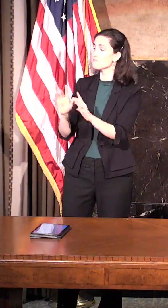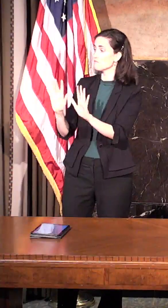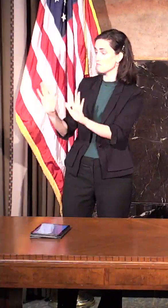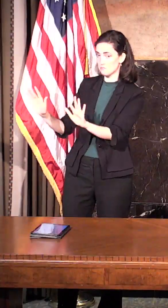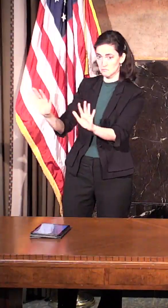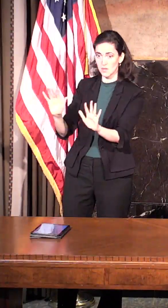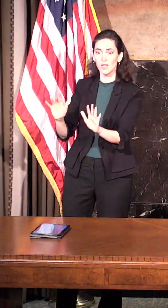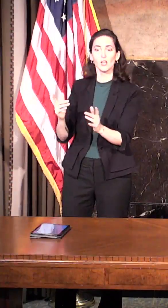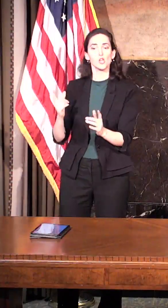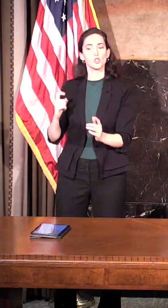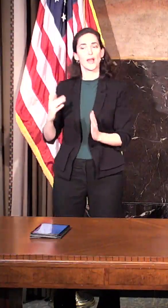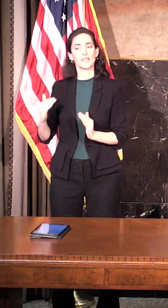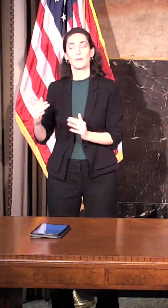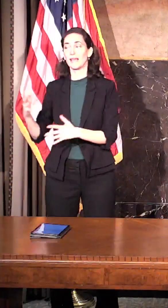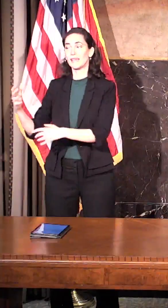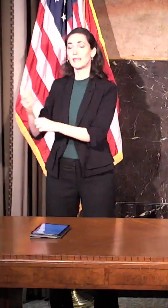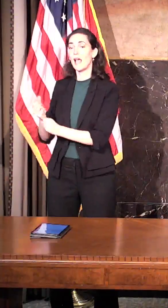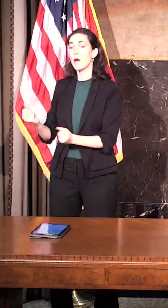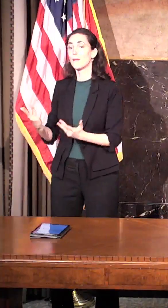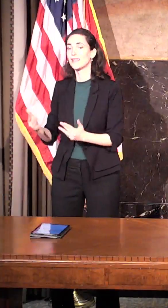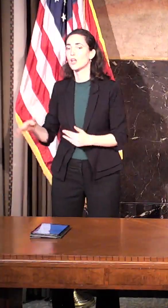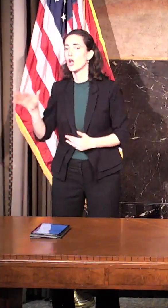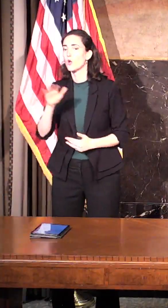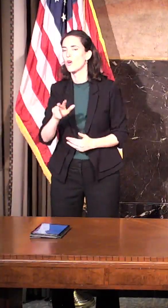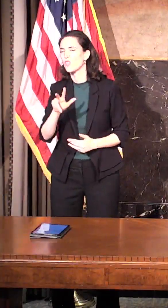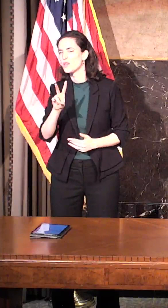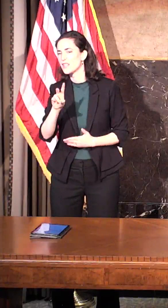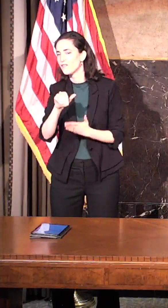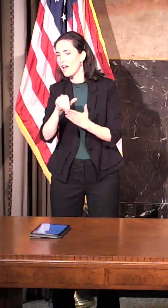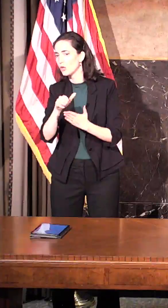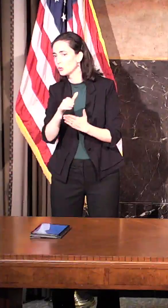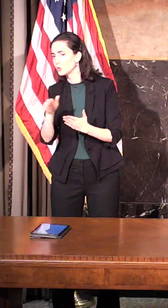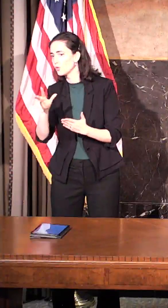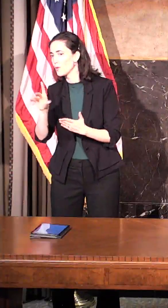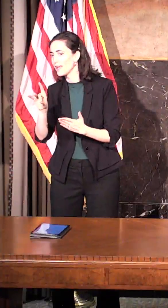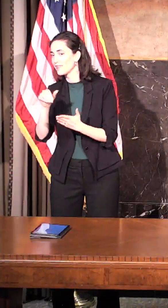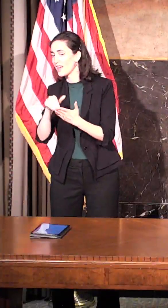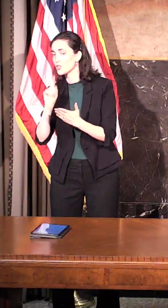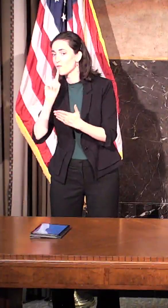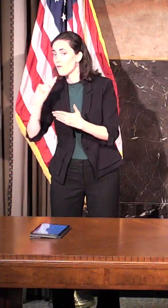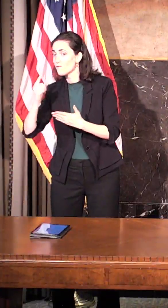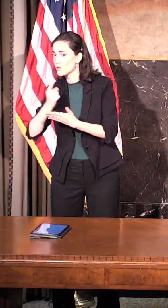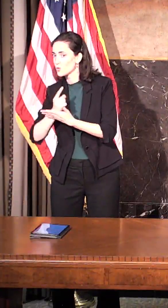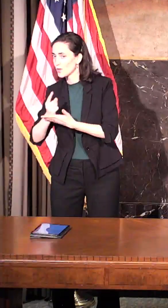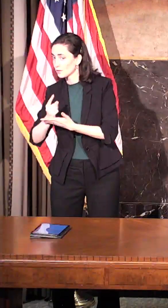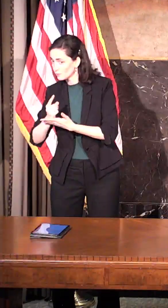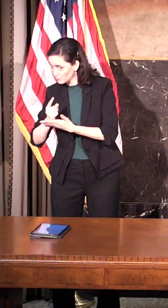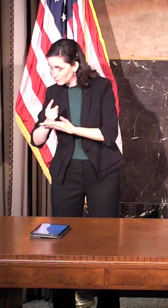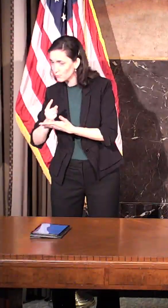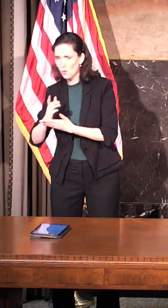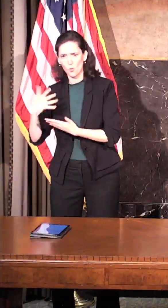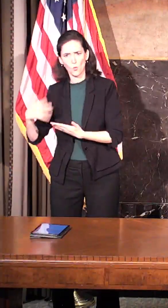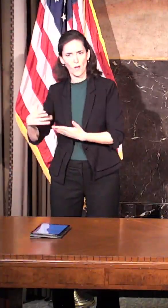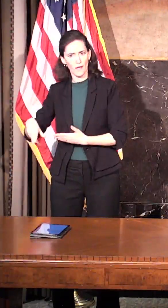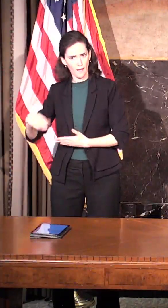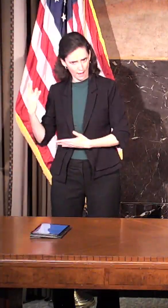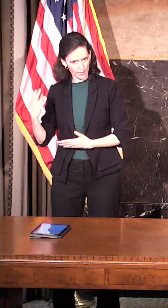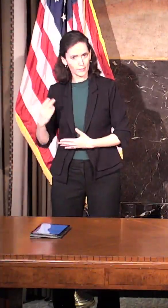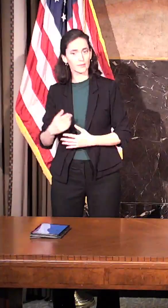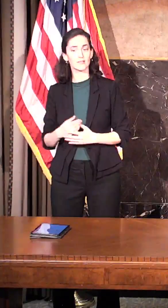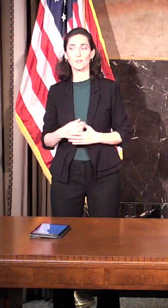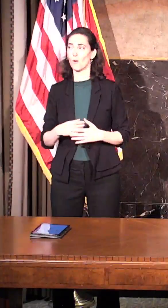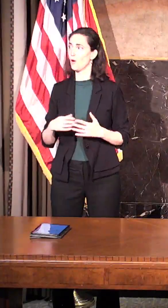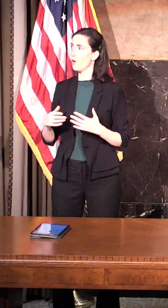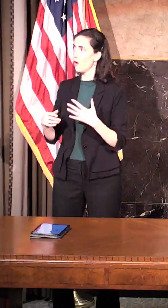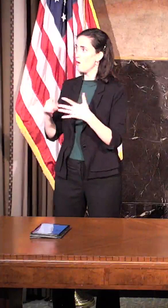been told to anticipate about 37 to 38,000 doses the first week, which is a considerable number for us. So all of